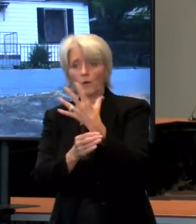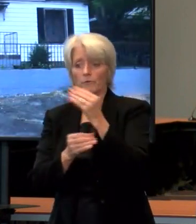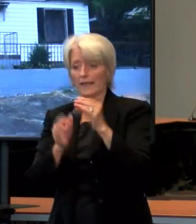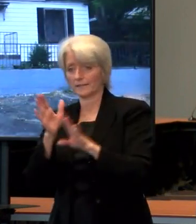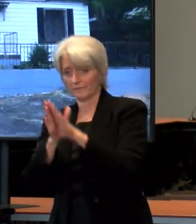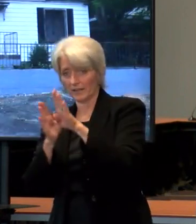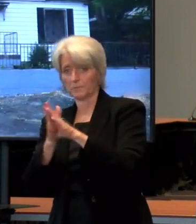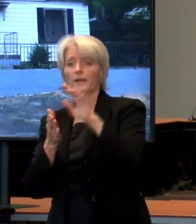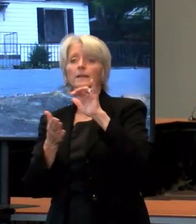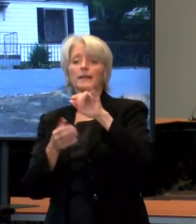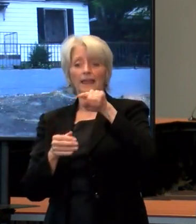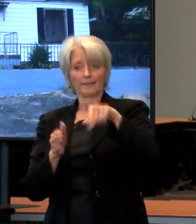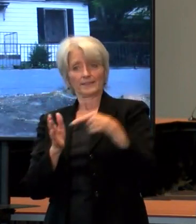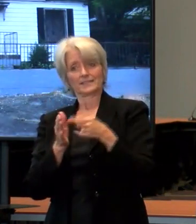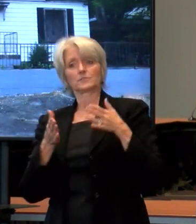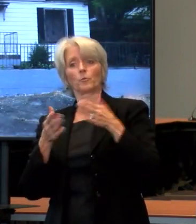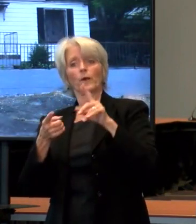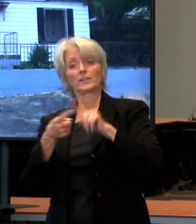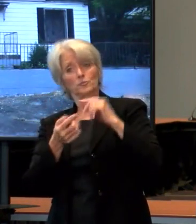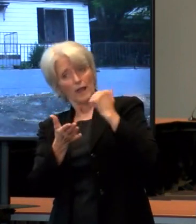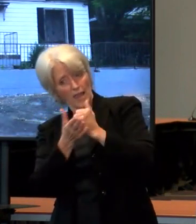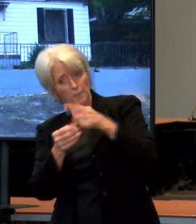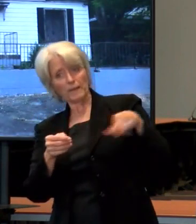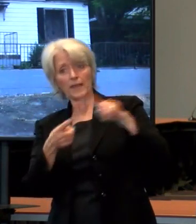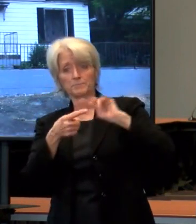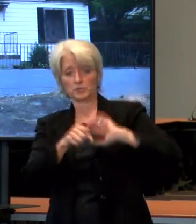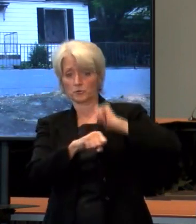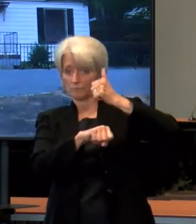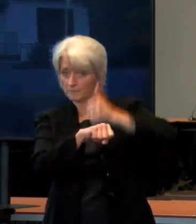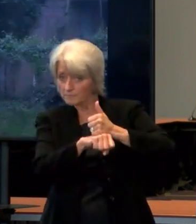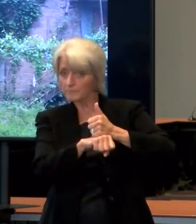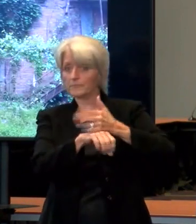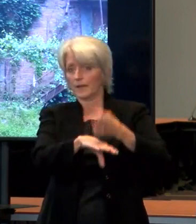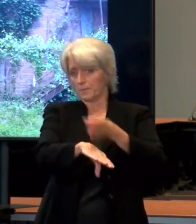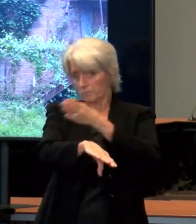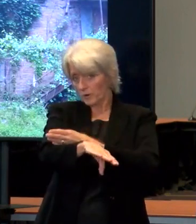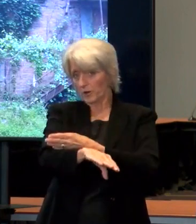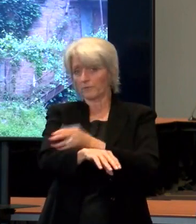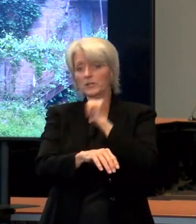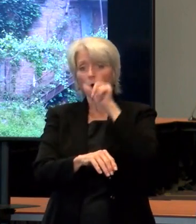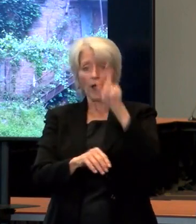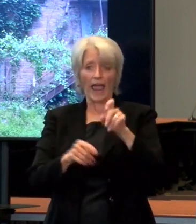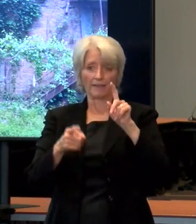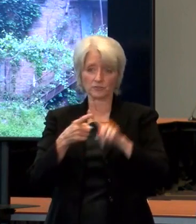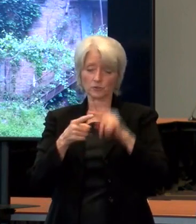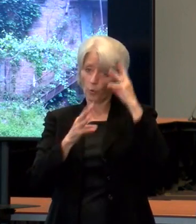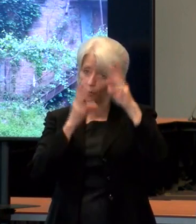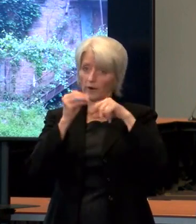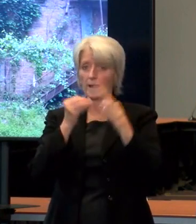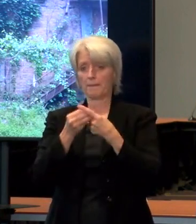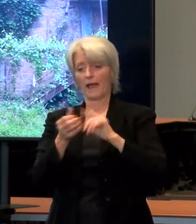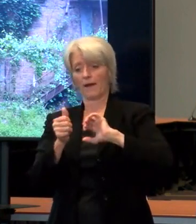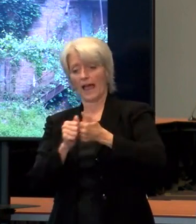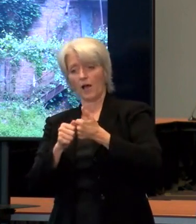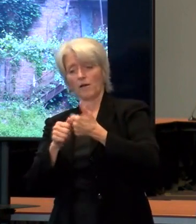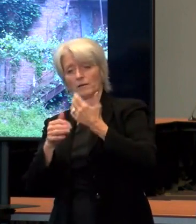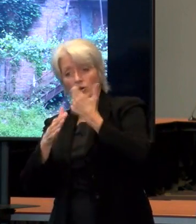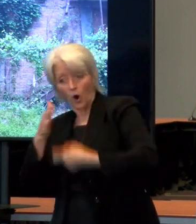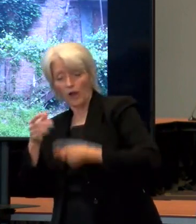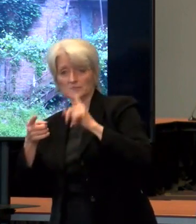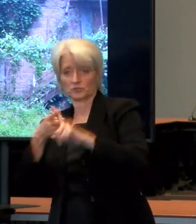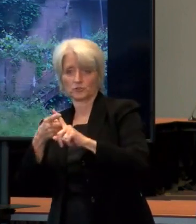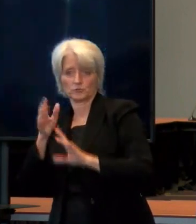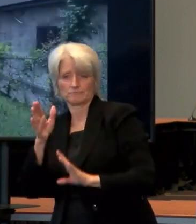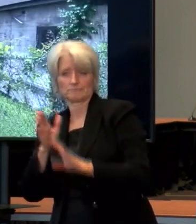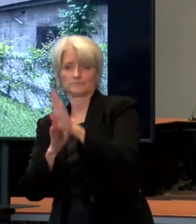to help those businesses to locate in an area where they may not have to worry about some strategic costs from that standpoint. But as it relates to retail,